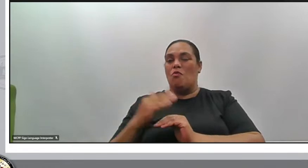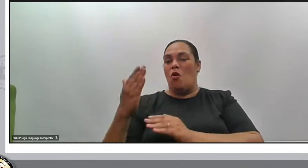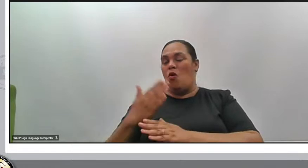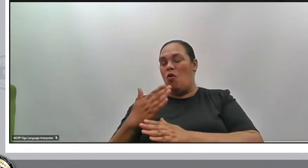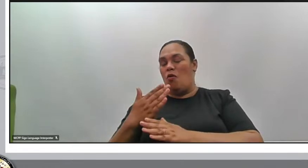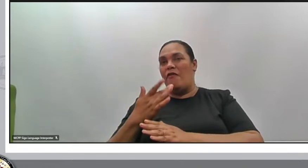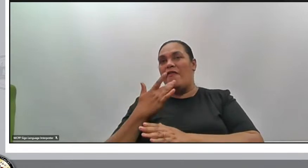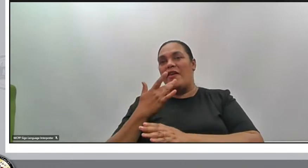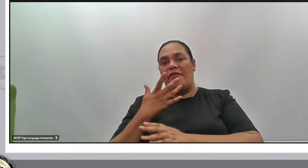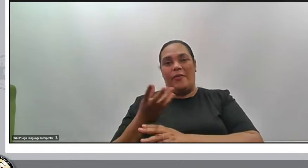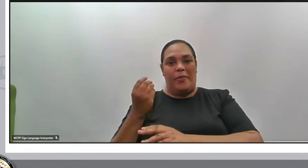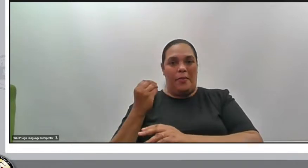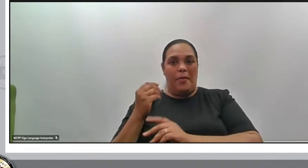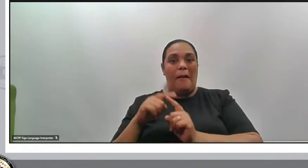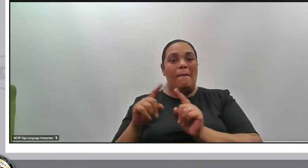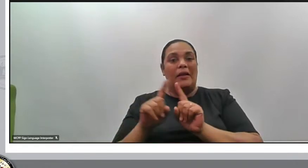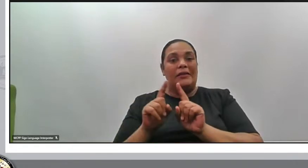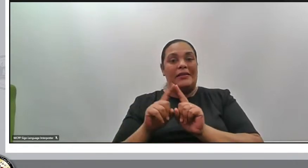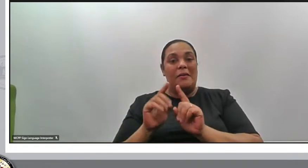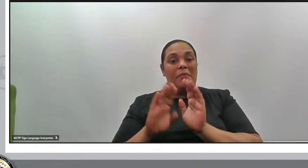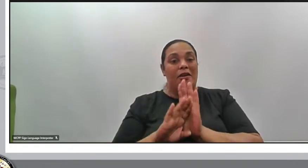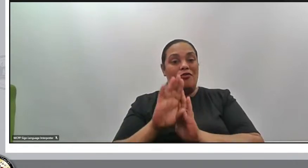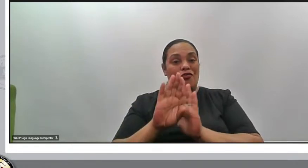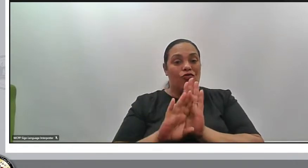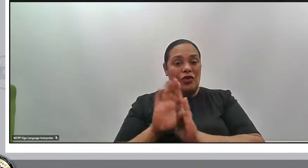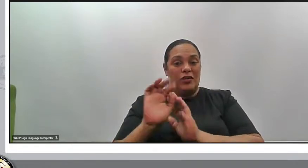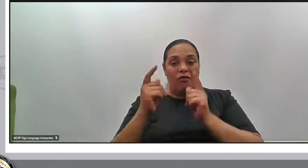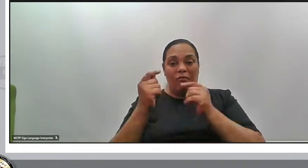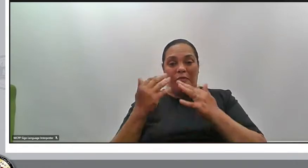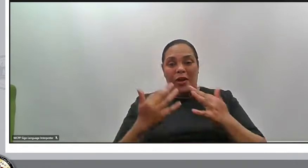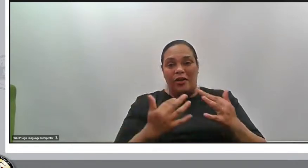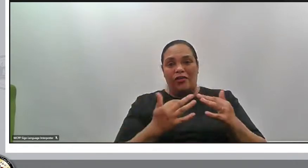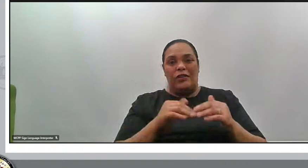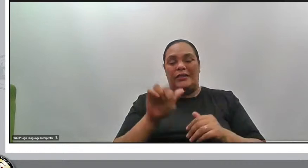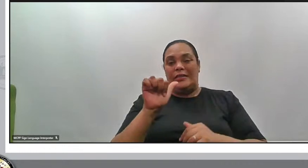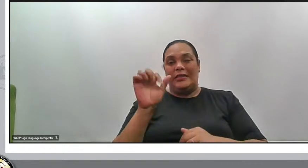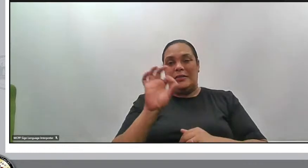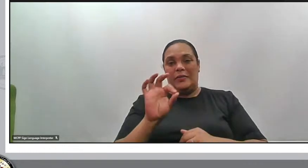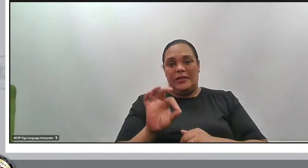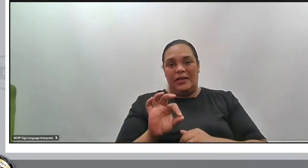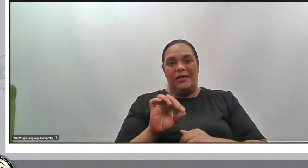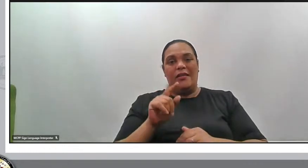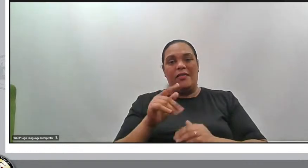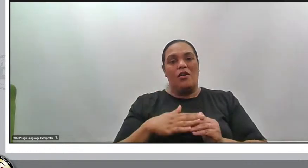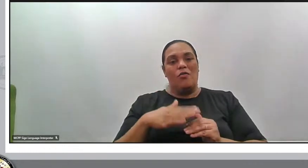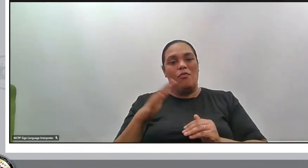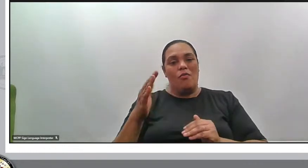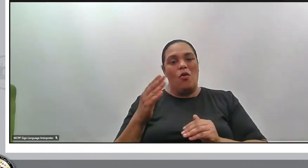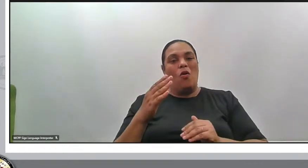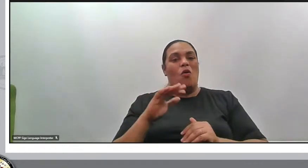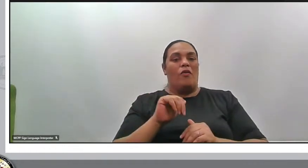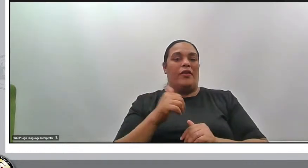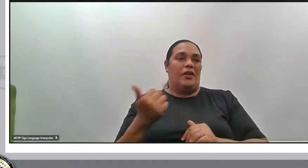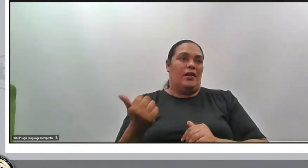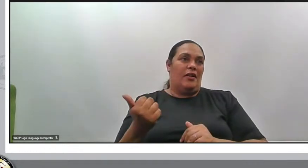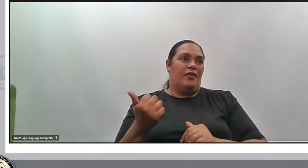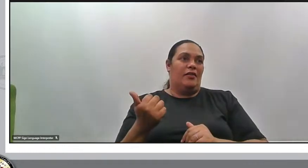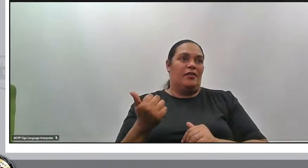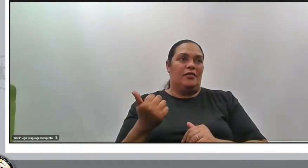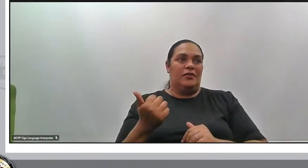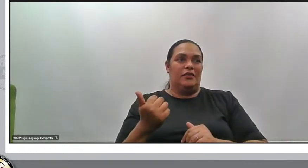fact, even the increase in the budget of 6% is more than the others. We'll read